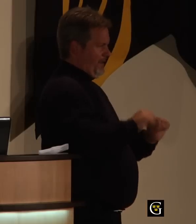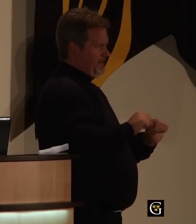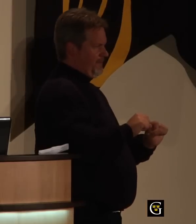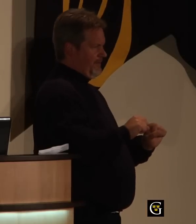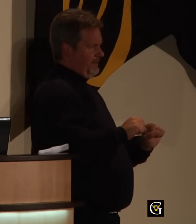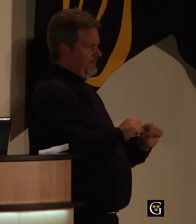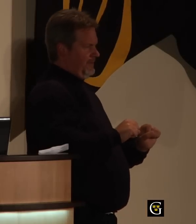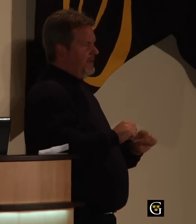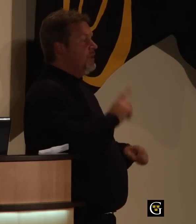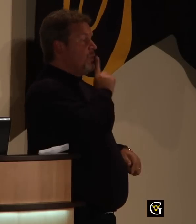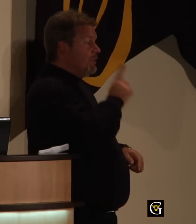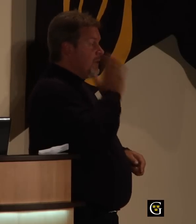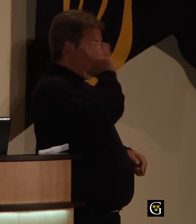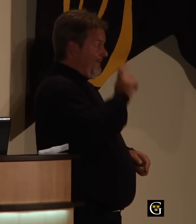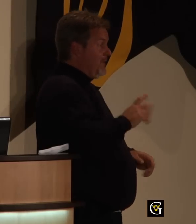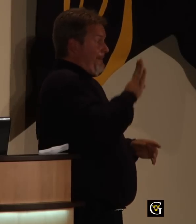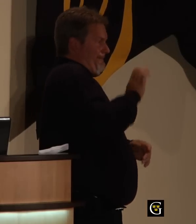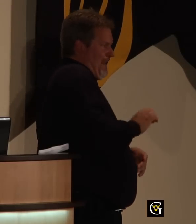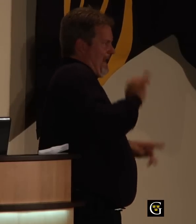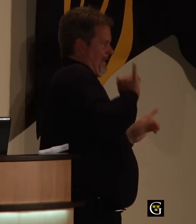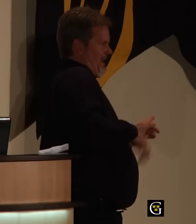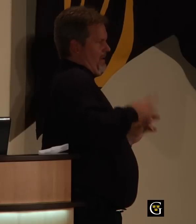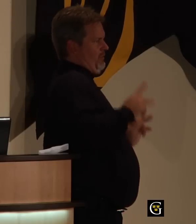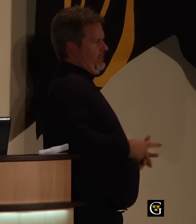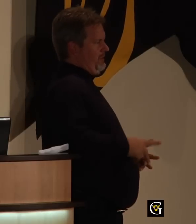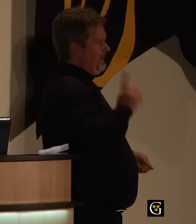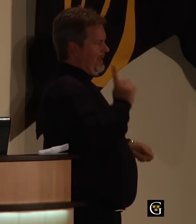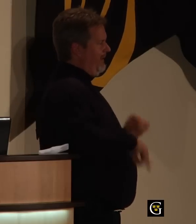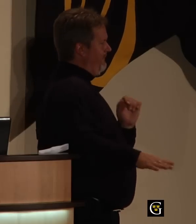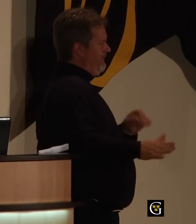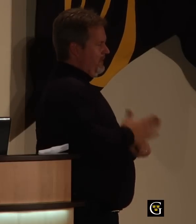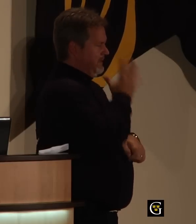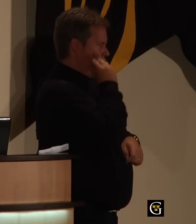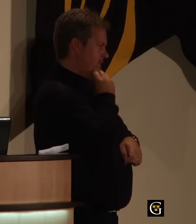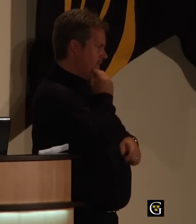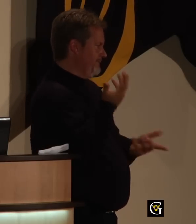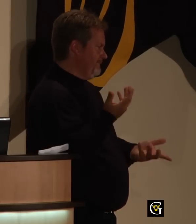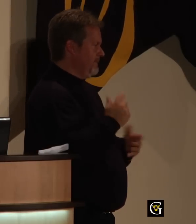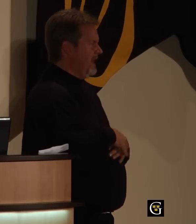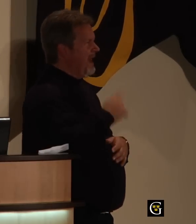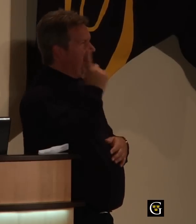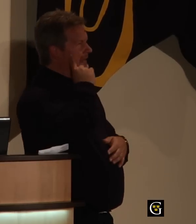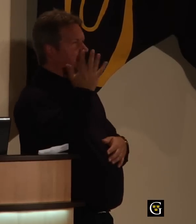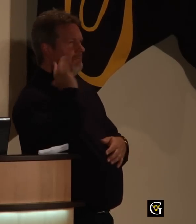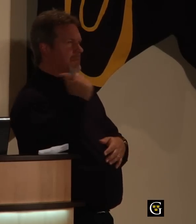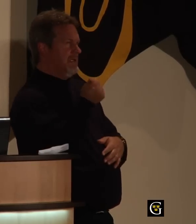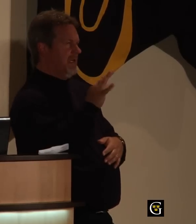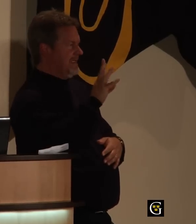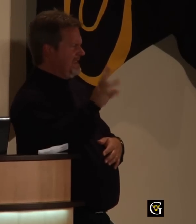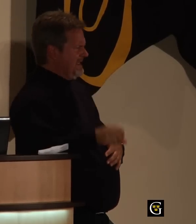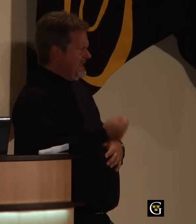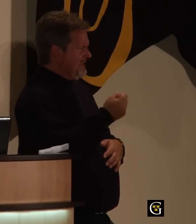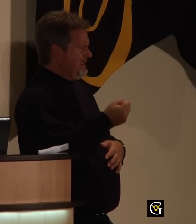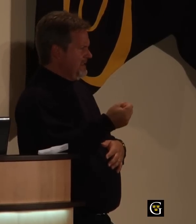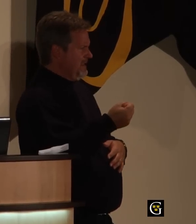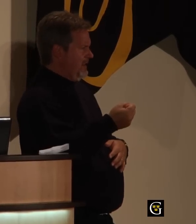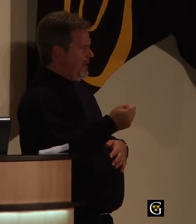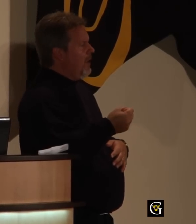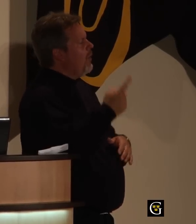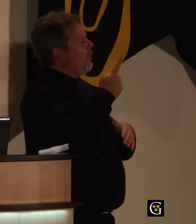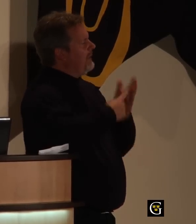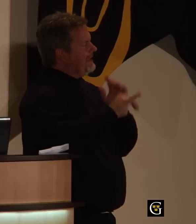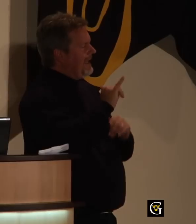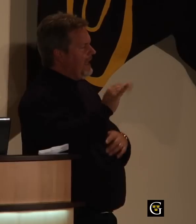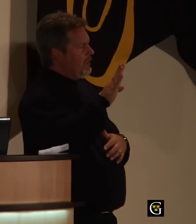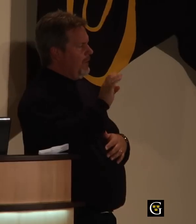that other person. It's a very famous paper that came out, I think in the 60s, called What Is It Like to Be a Bat?